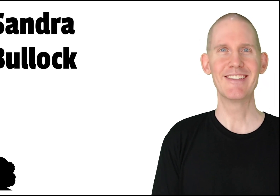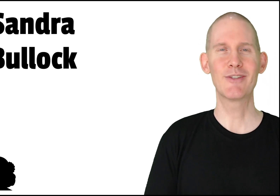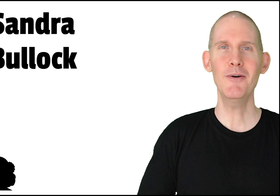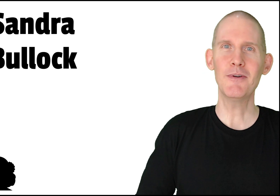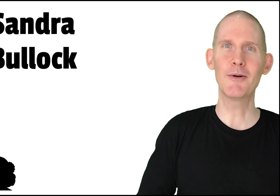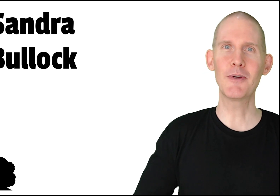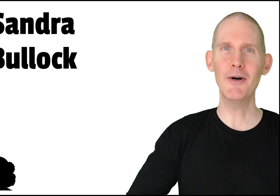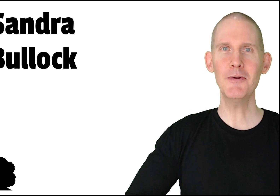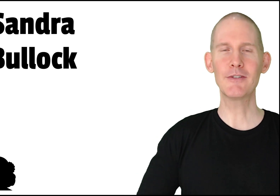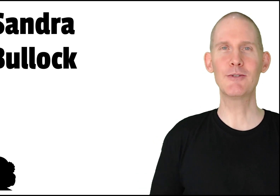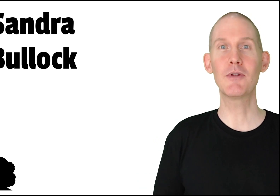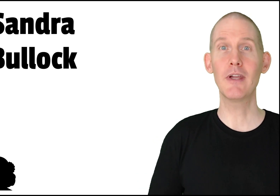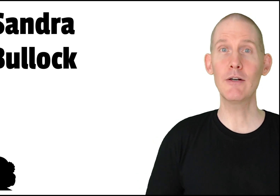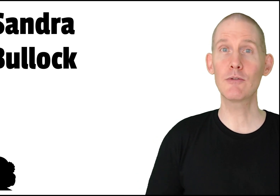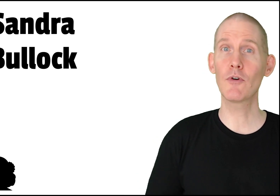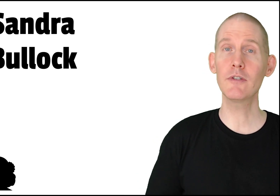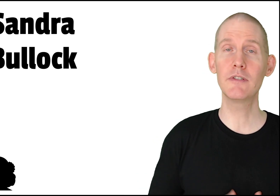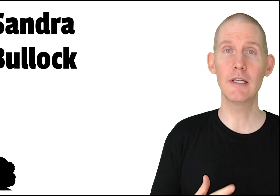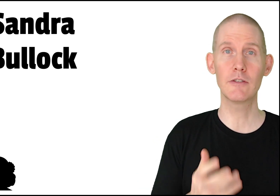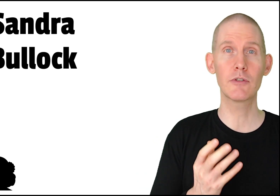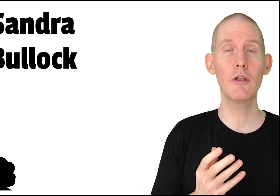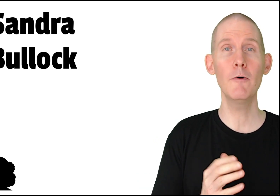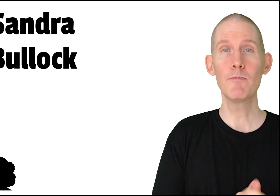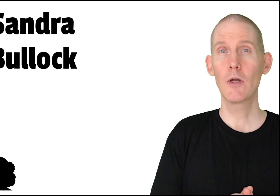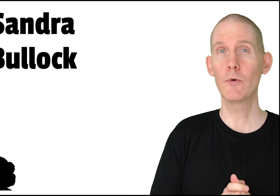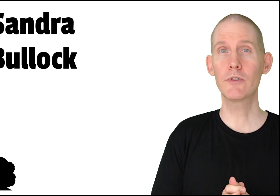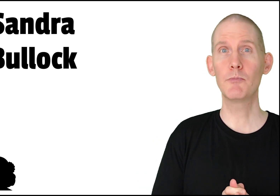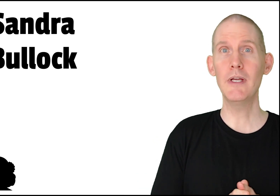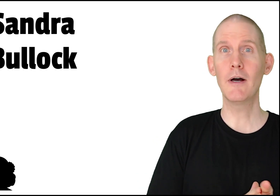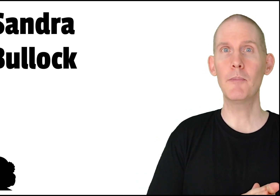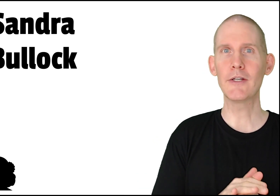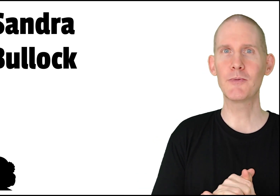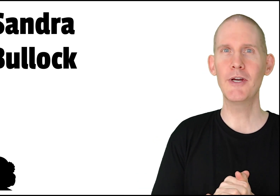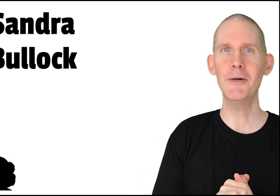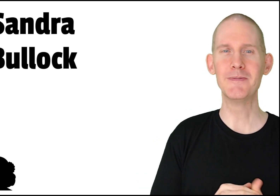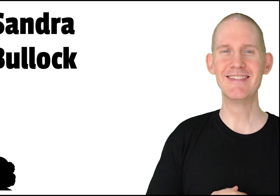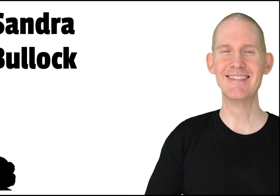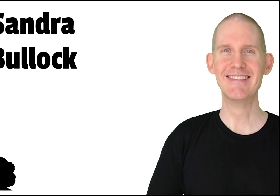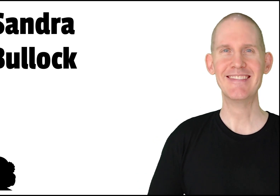So here we go. Let's do the letters first, nice and slow. We'll speed up as we go.